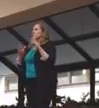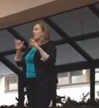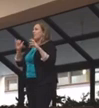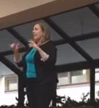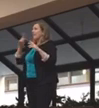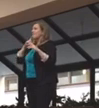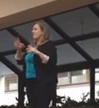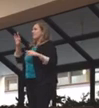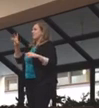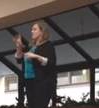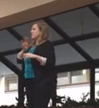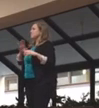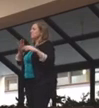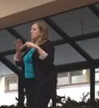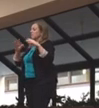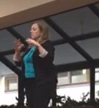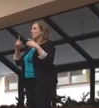hottest topic.